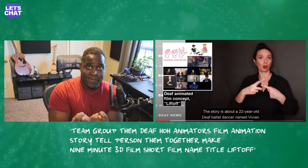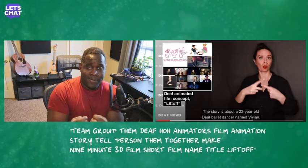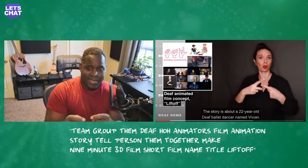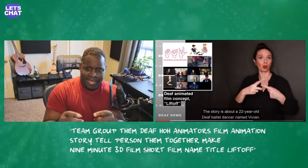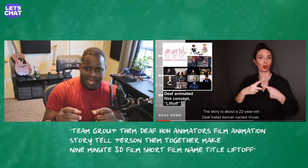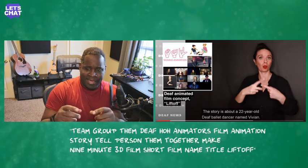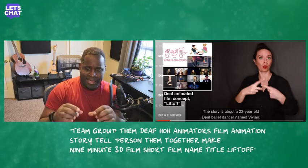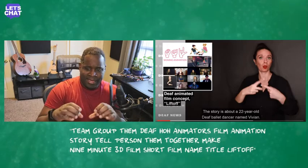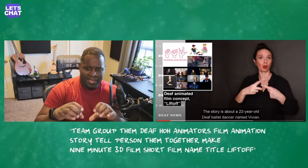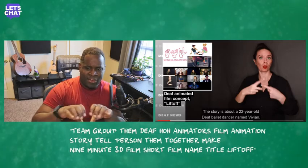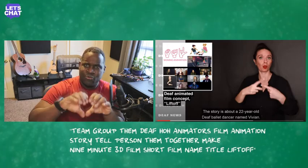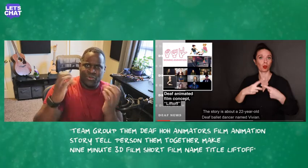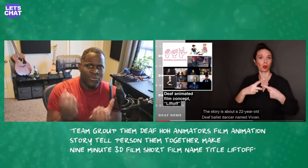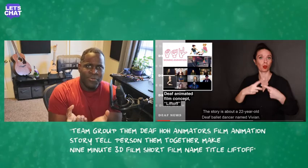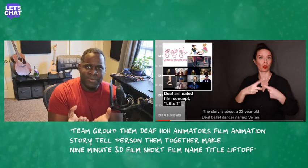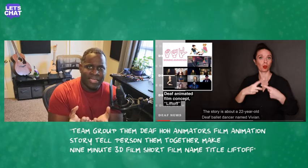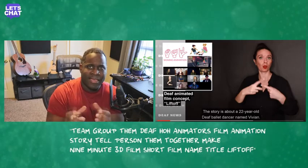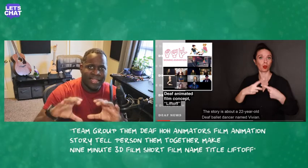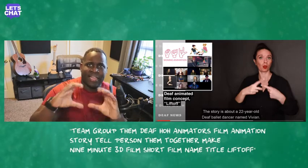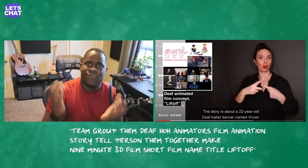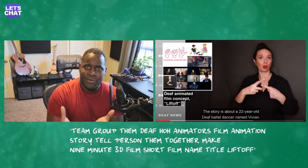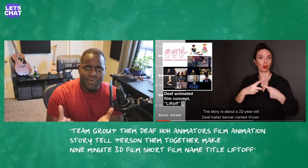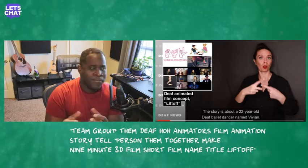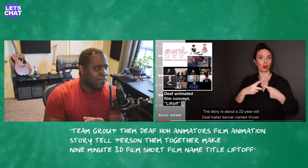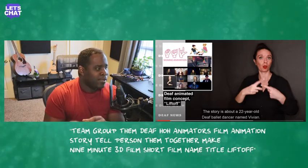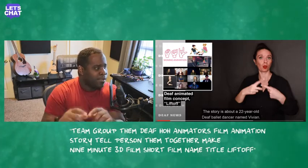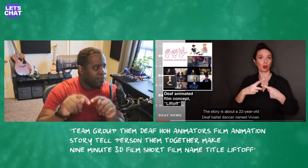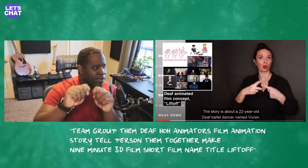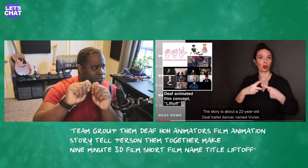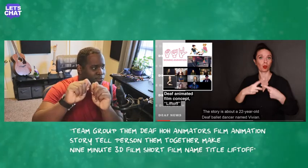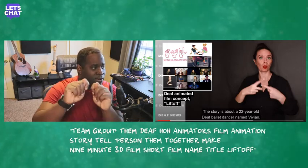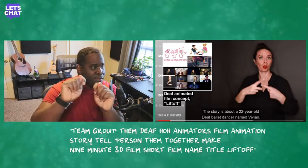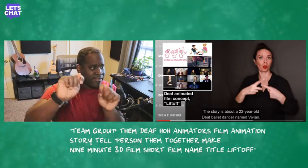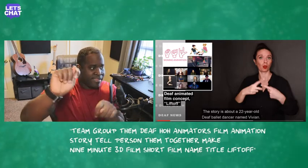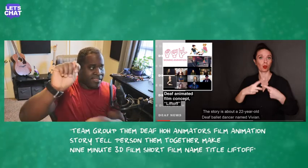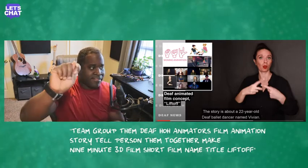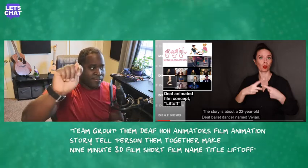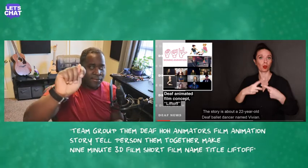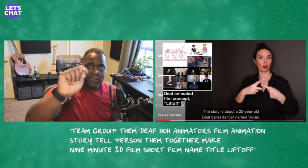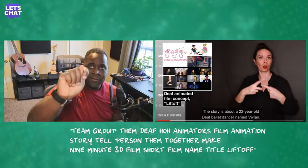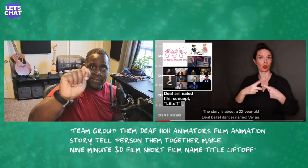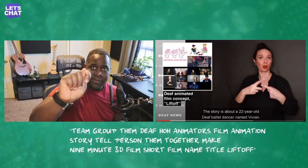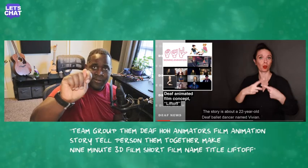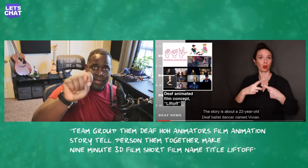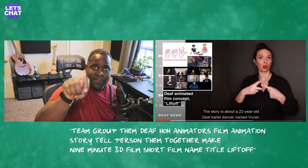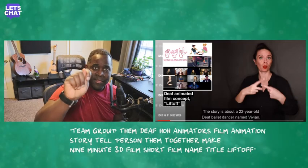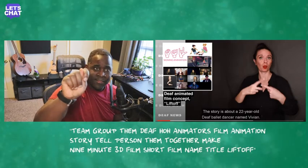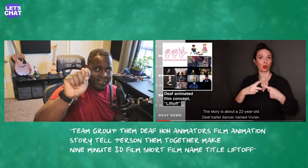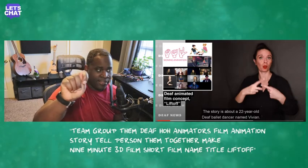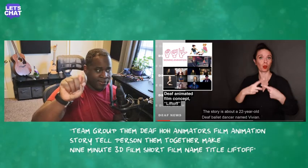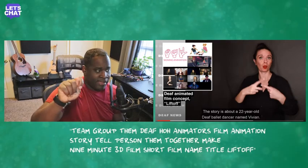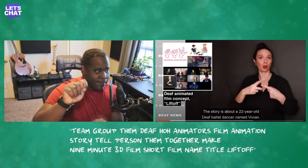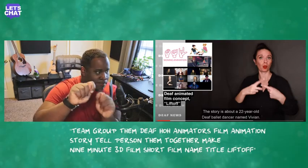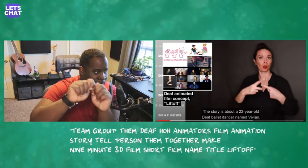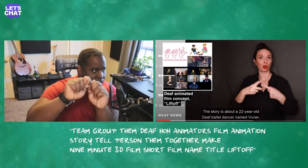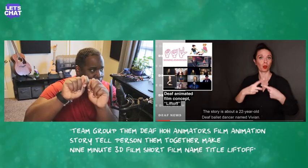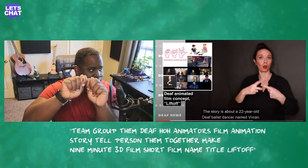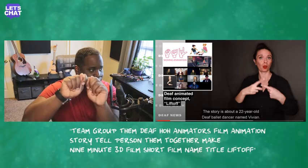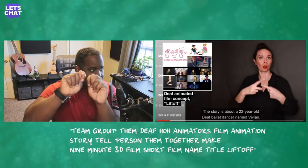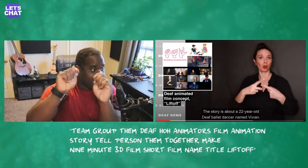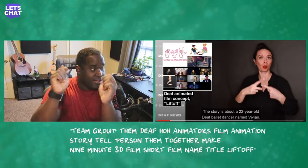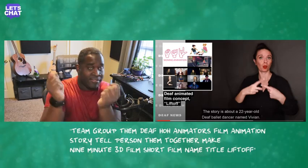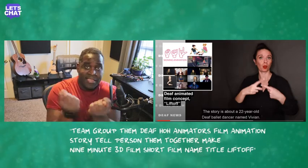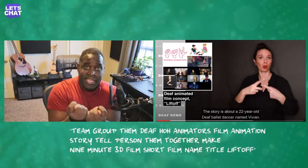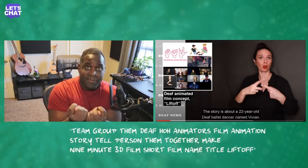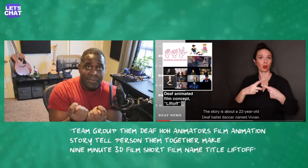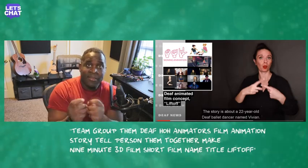you know, a crew, yeah, like a crew. But she's doing with the T symbol. So if you know your alphabet, this is the letter T. And